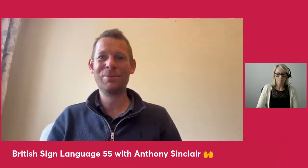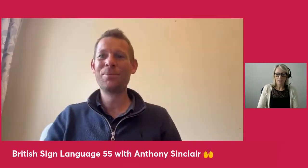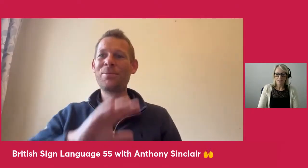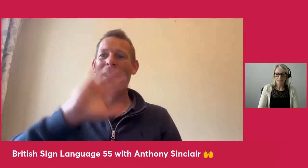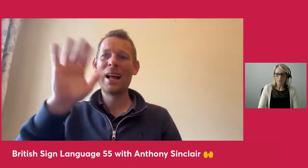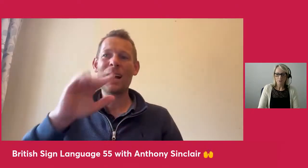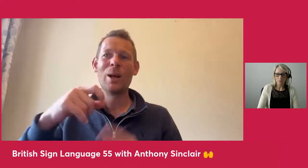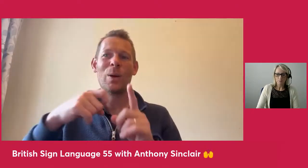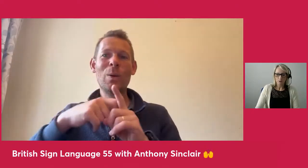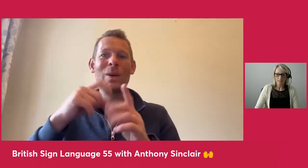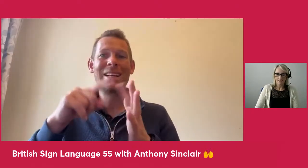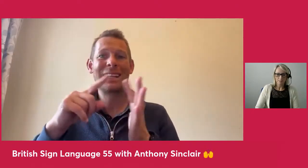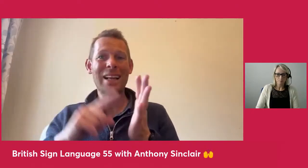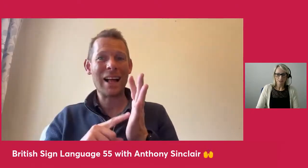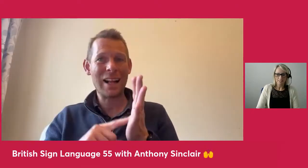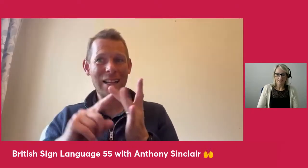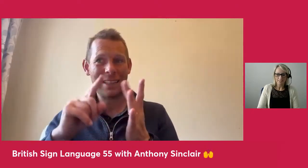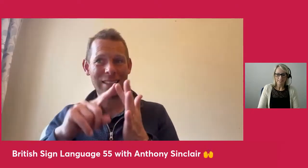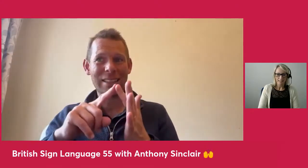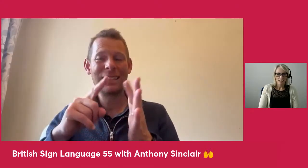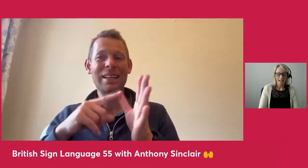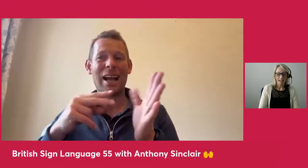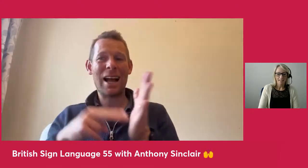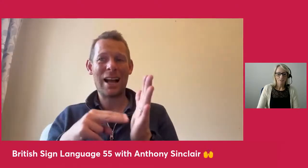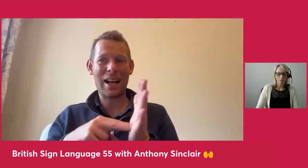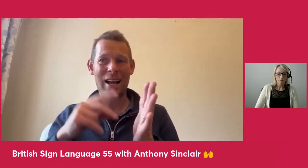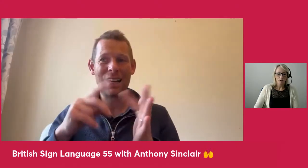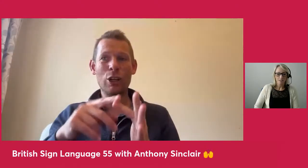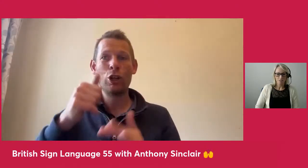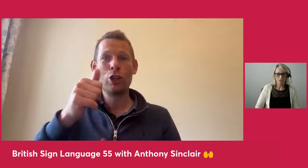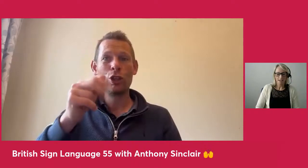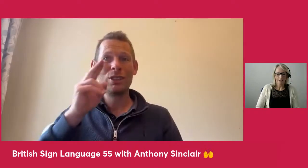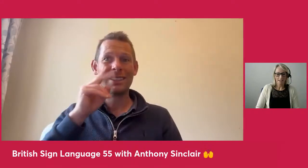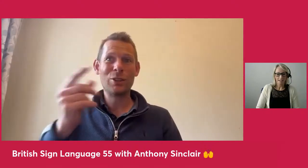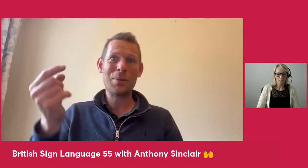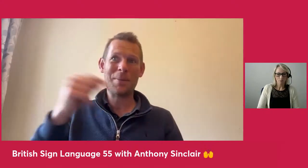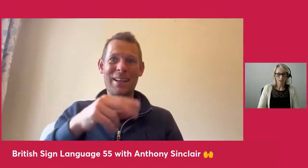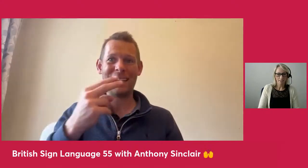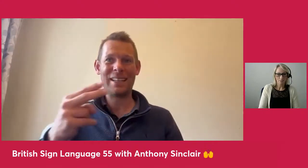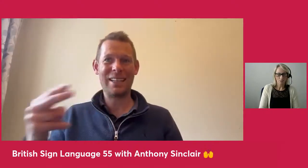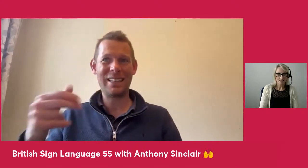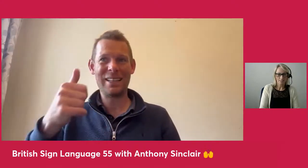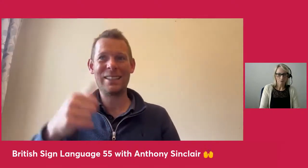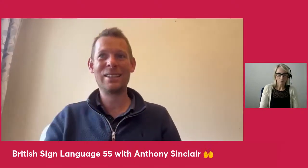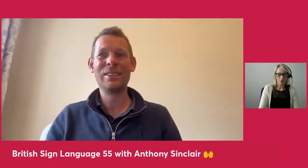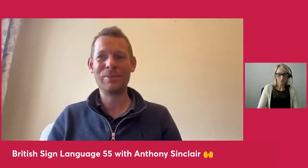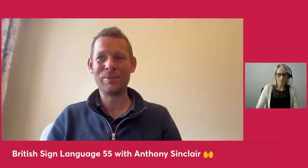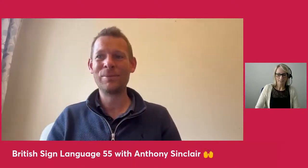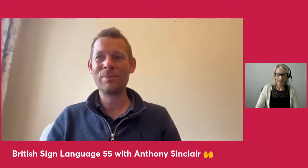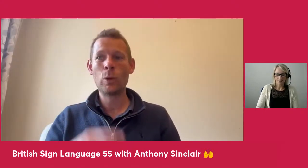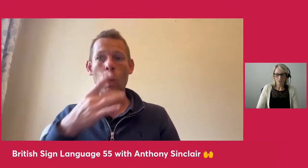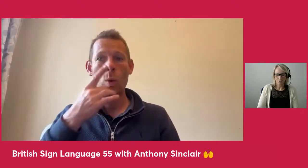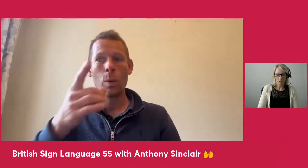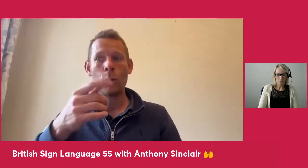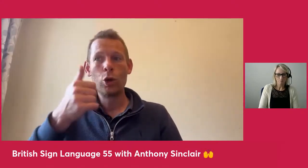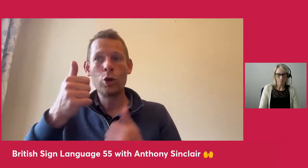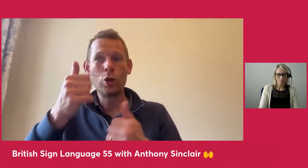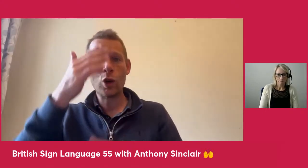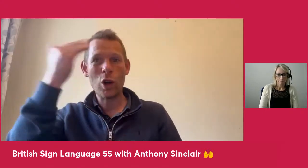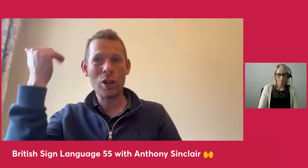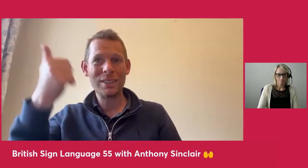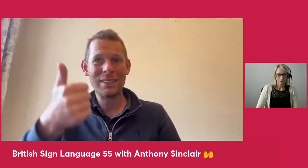on your mobility scooter this morning. That's brilliant. And good morning to you, Kellyanne, as well. It's good to see you back with us again as